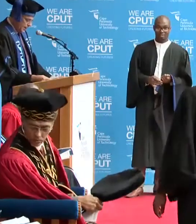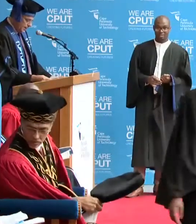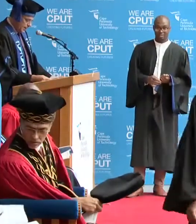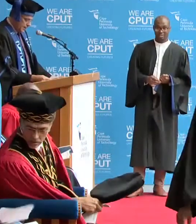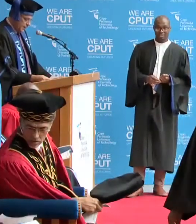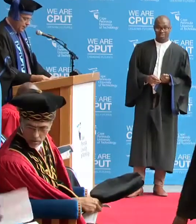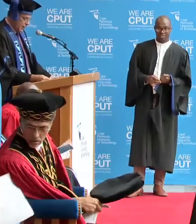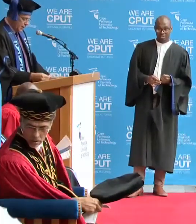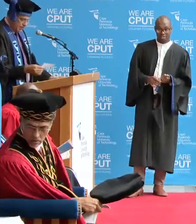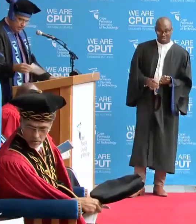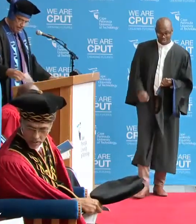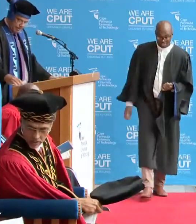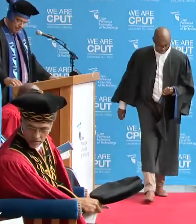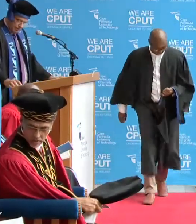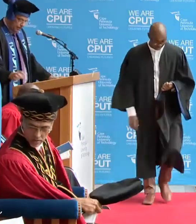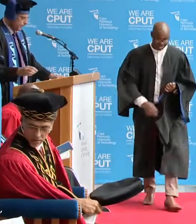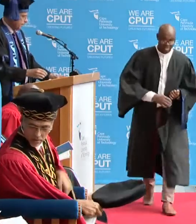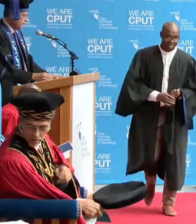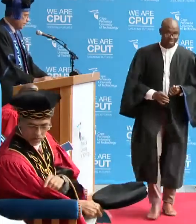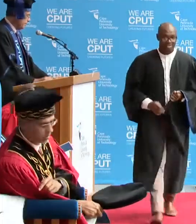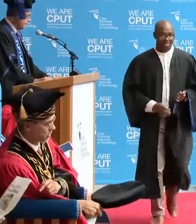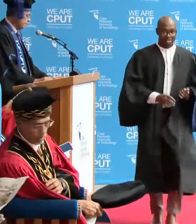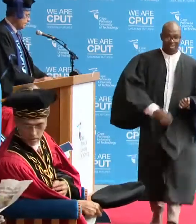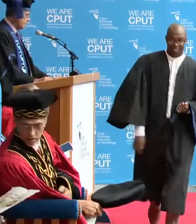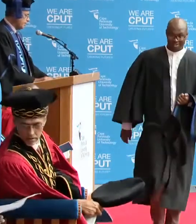Asanda Nicholas Jacob.